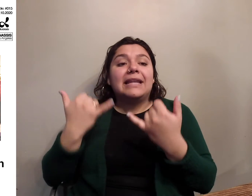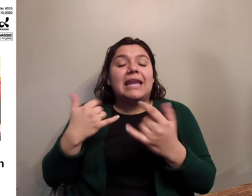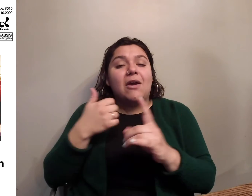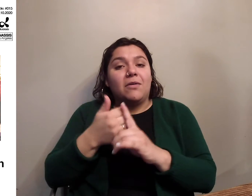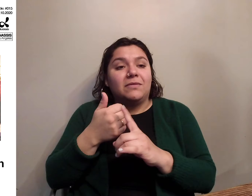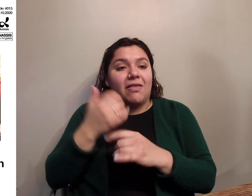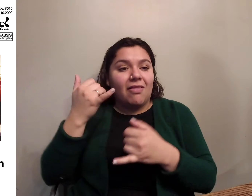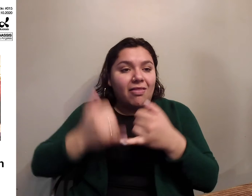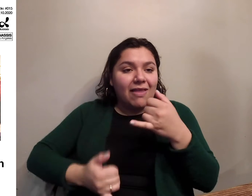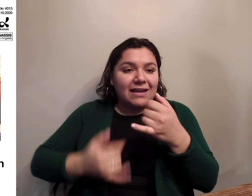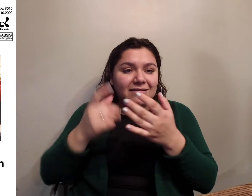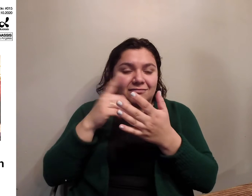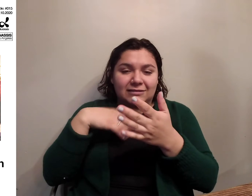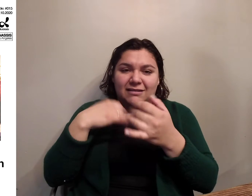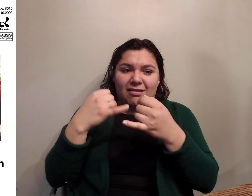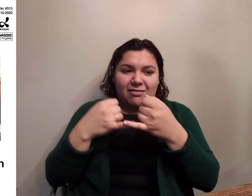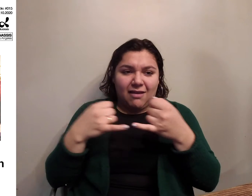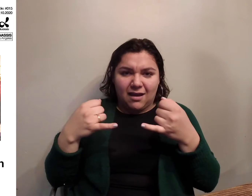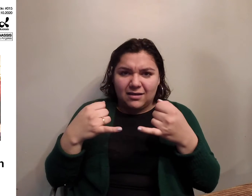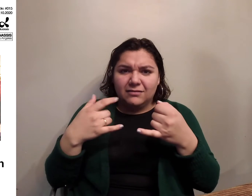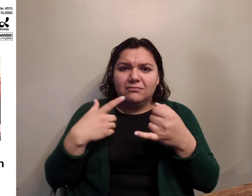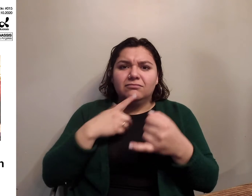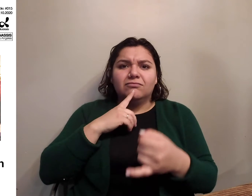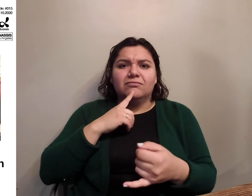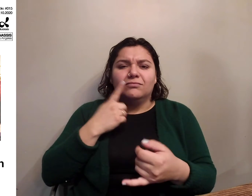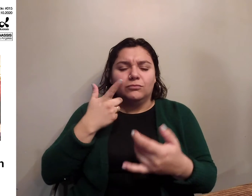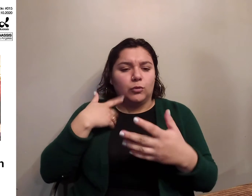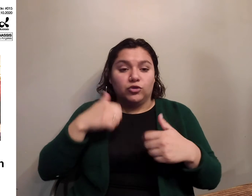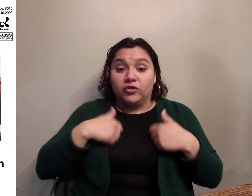last line. What will survive of us is love.